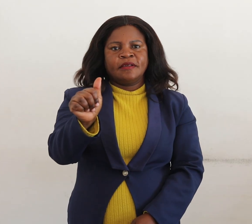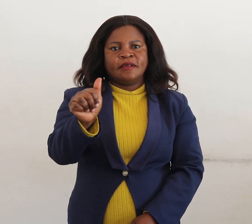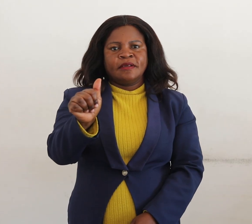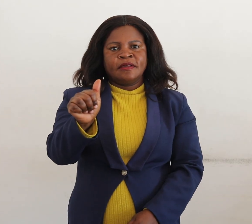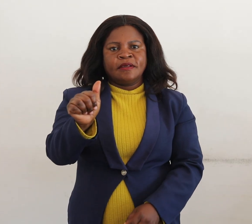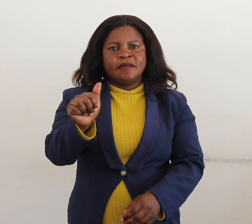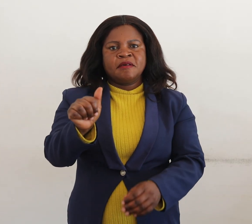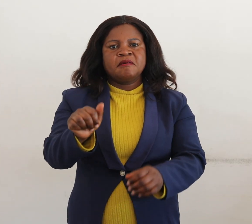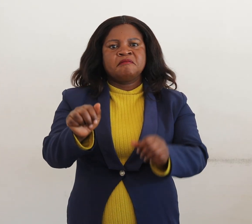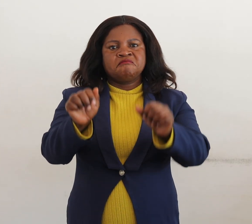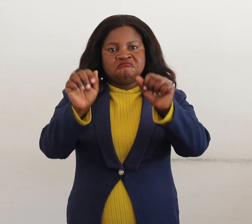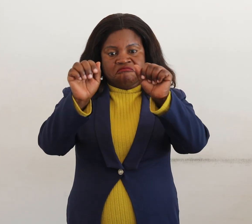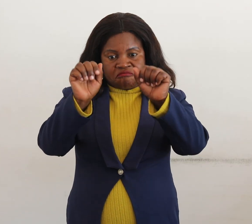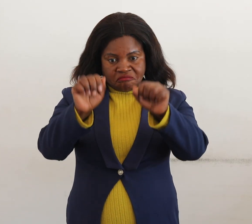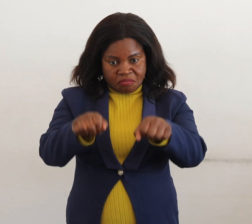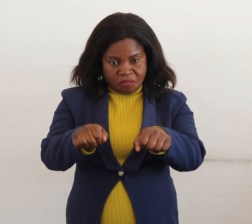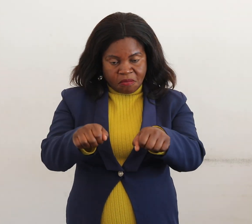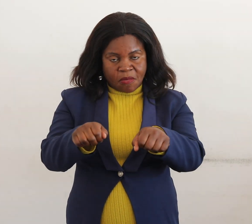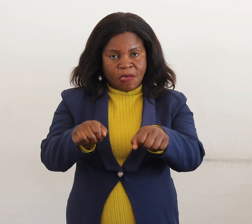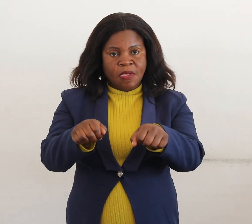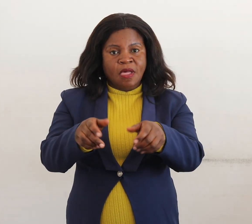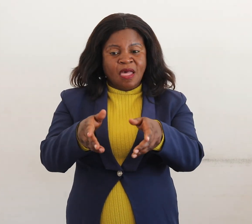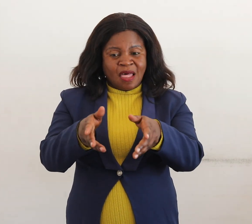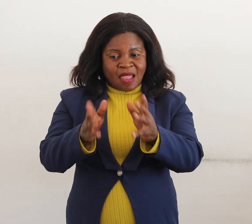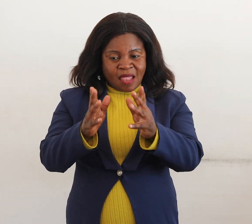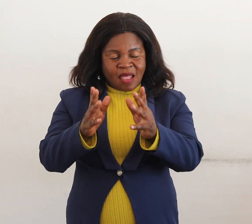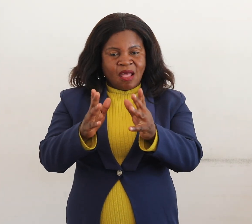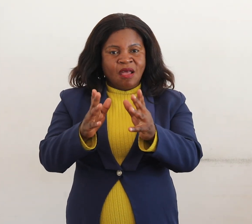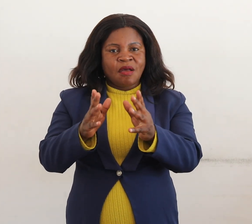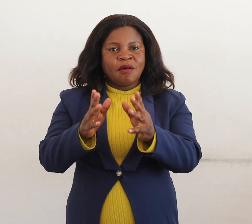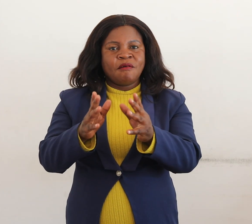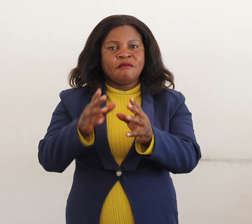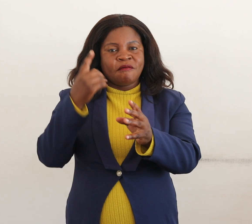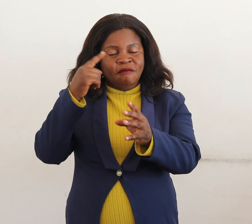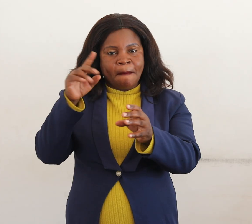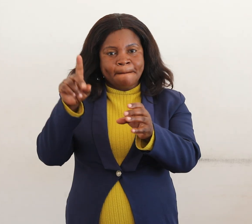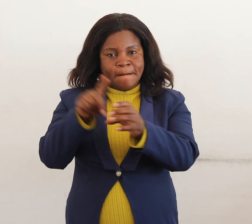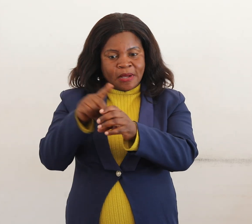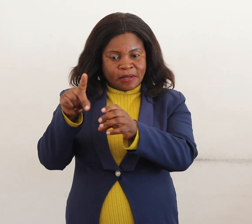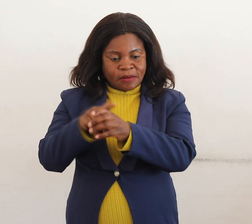Eligibility for participation in proportional representation electoral system.